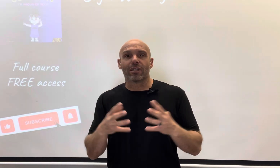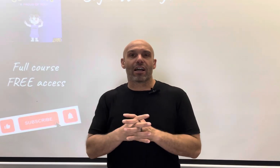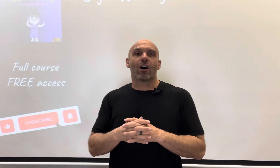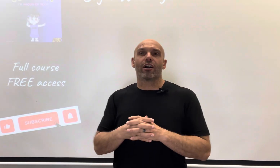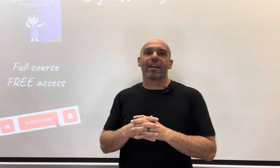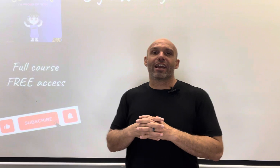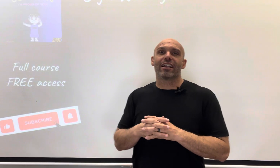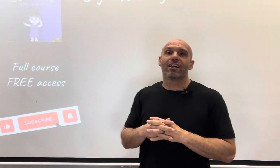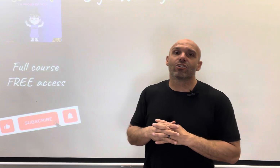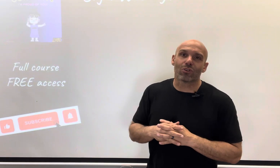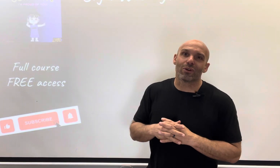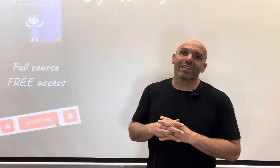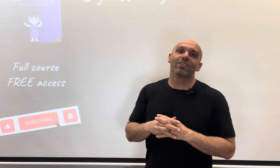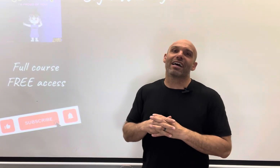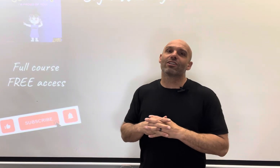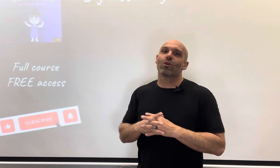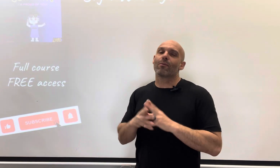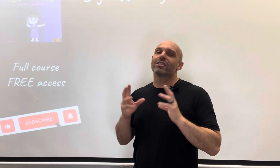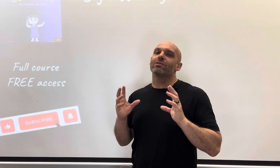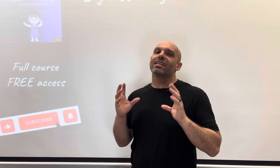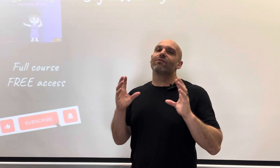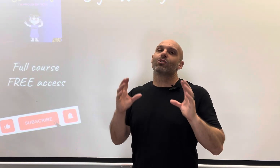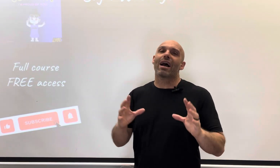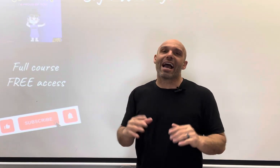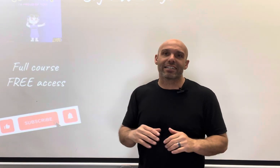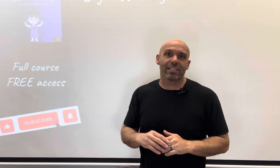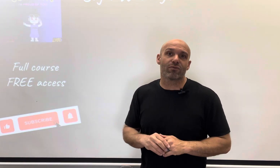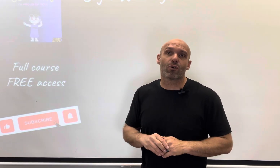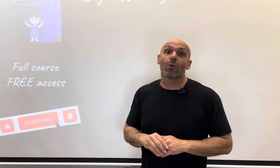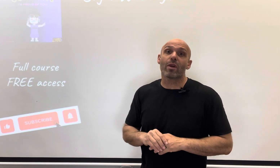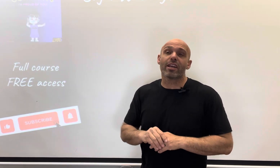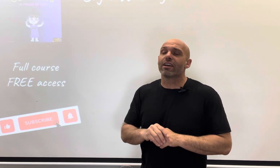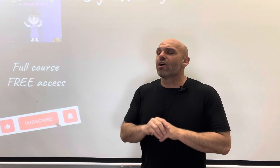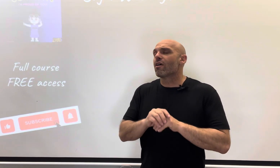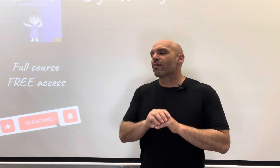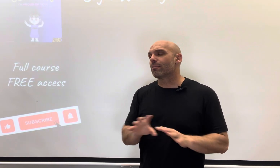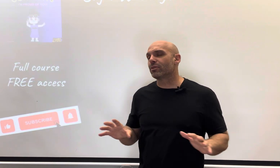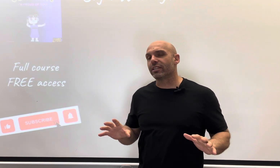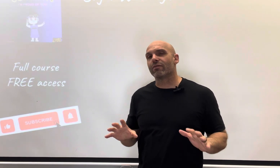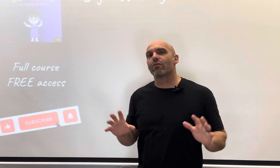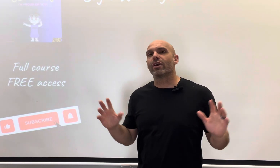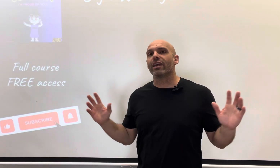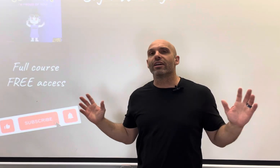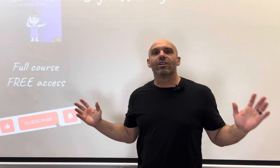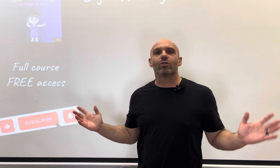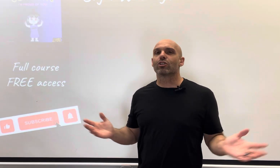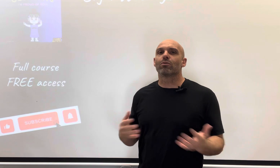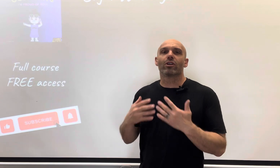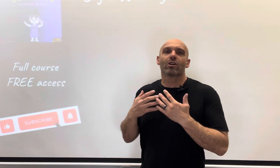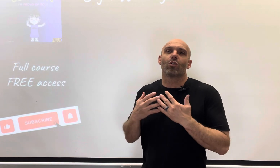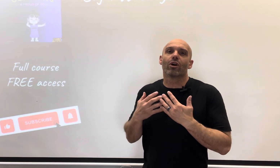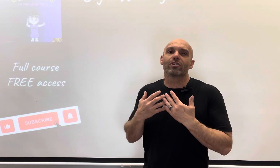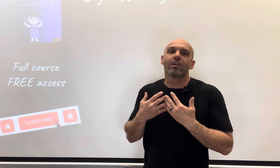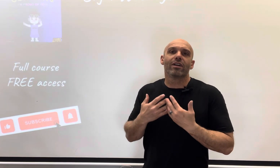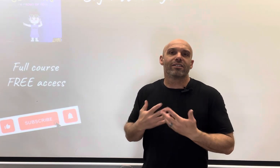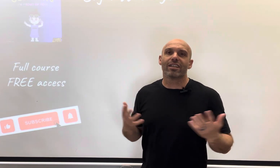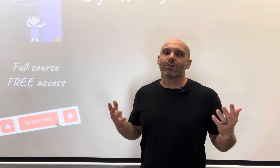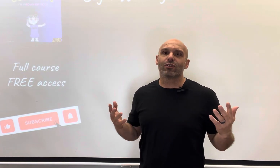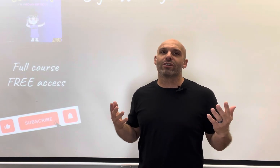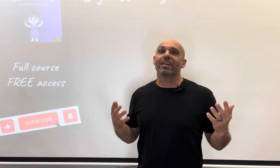of heart and soul into that. So I want to give you access for a week, completely free, to explore the course, see what you think. And if